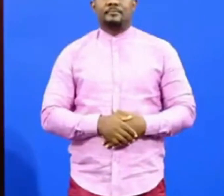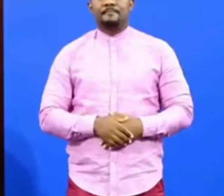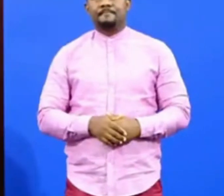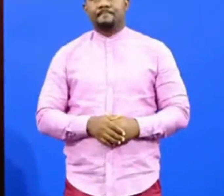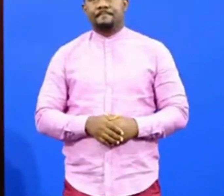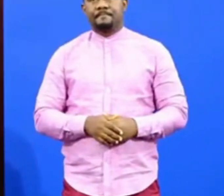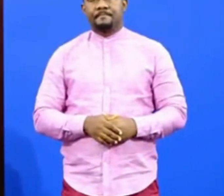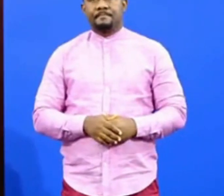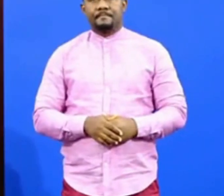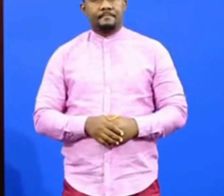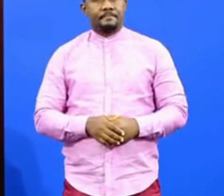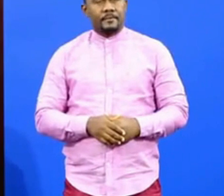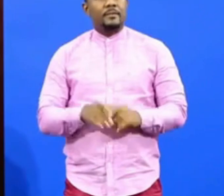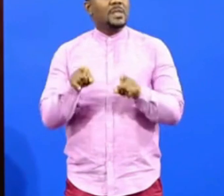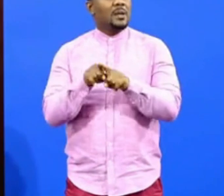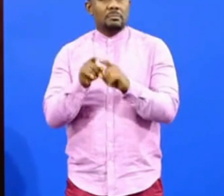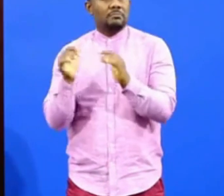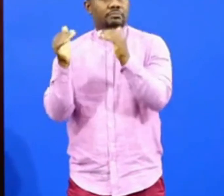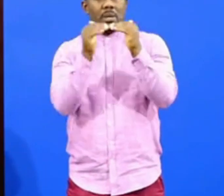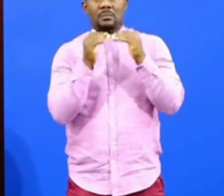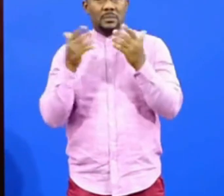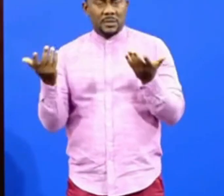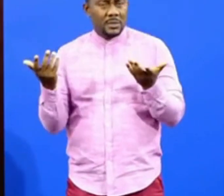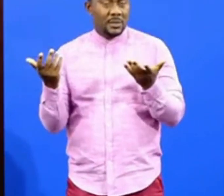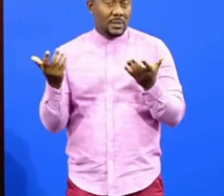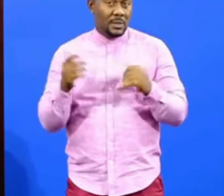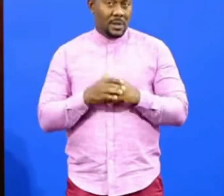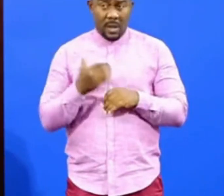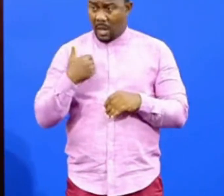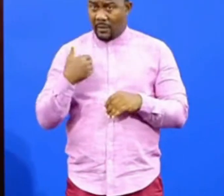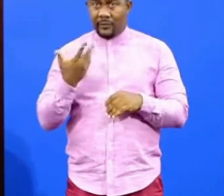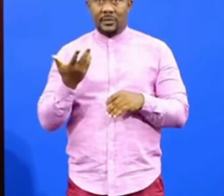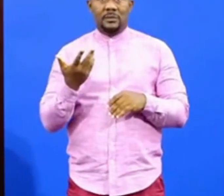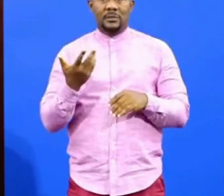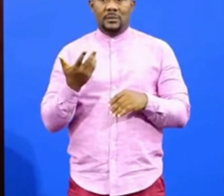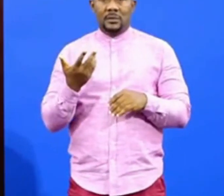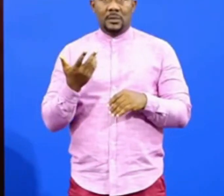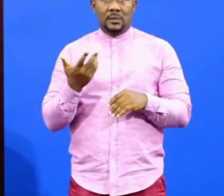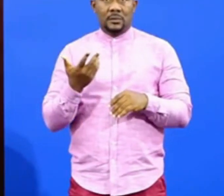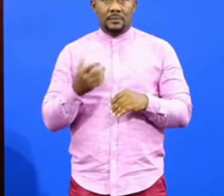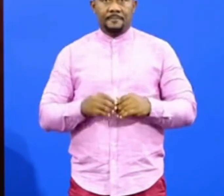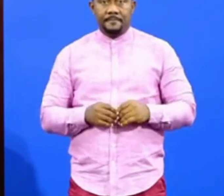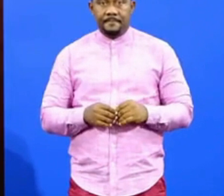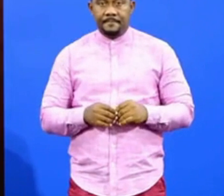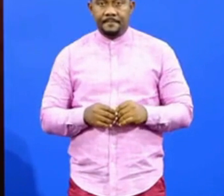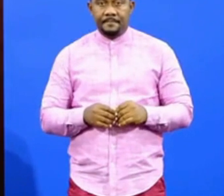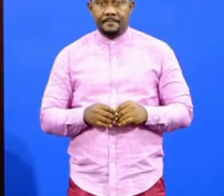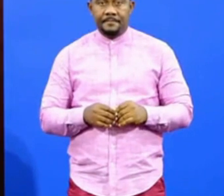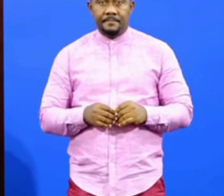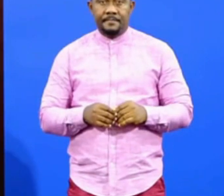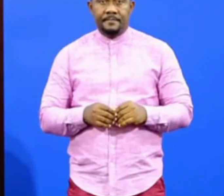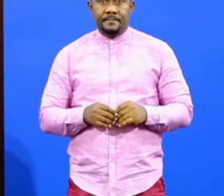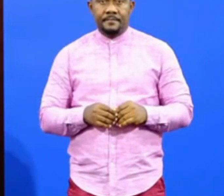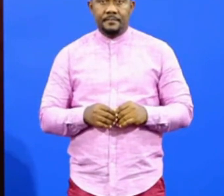about order, standardization, trading within defined rules, because we are a rules-based organization. We're moving